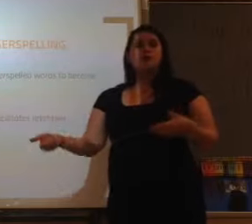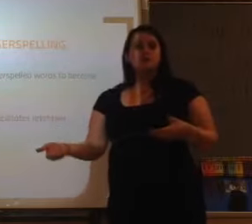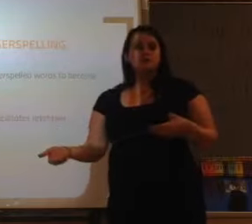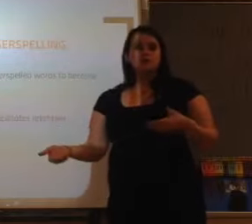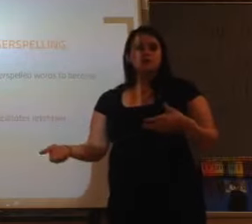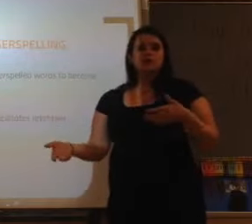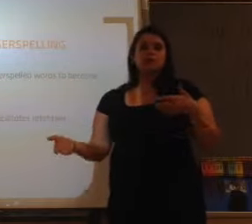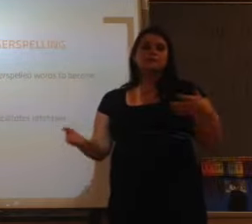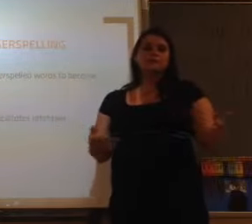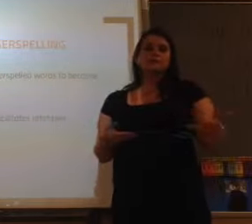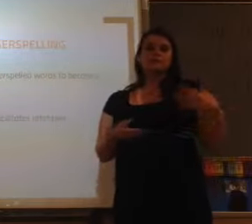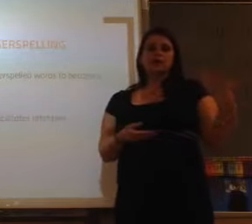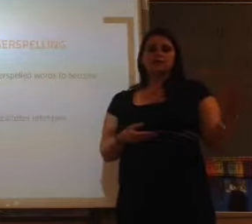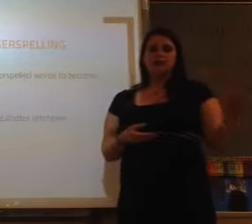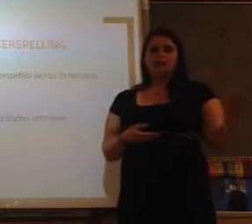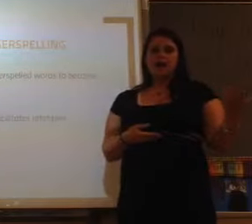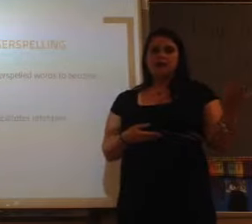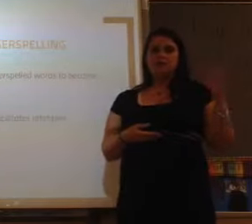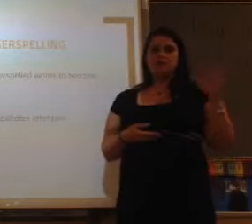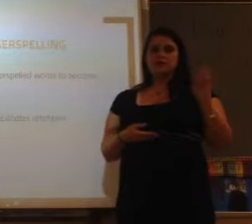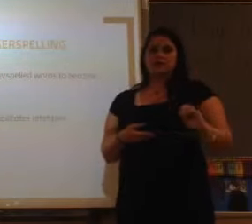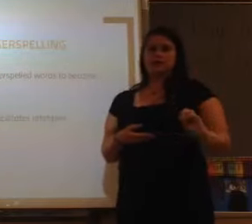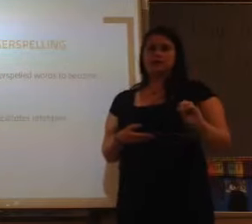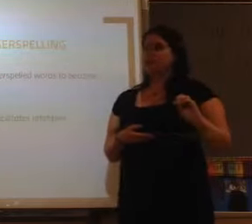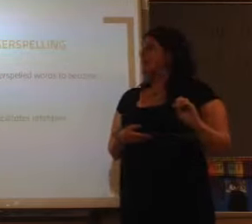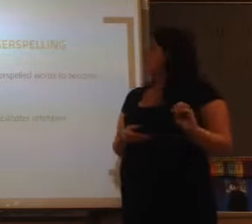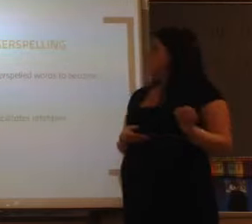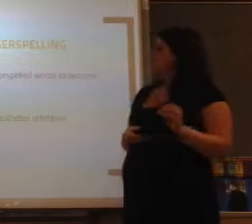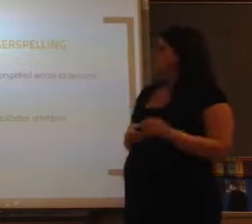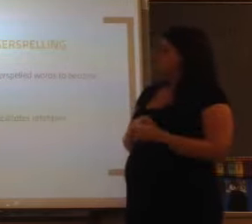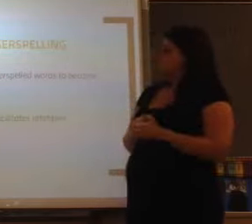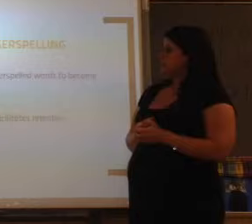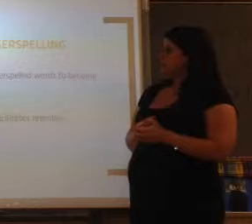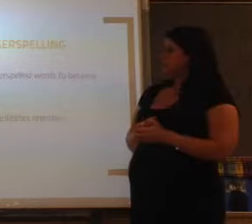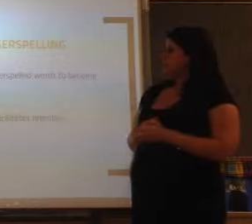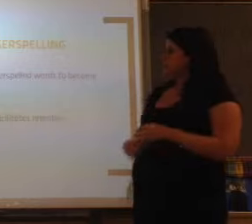applies to the word, but then you also have the word in print that you can remember.